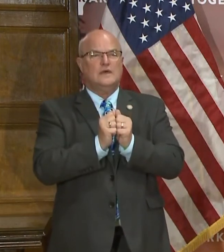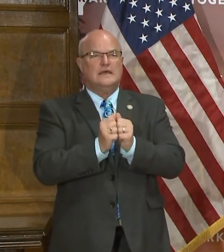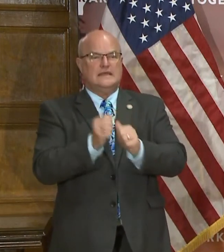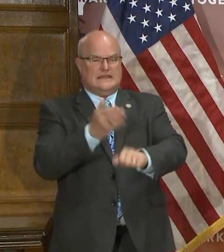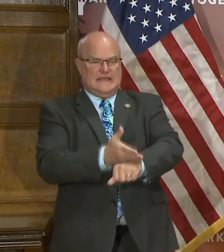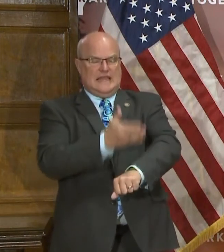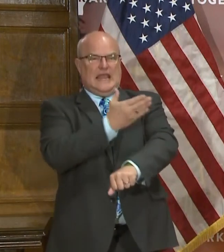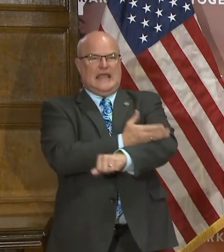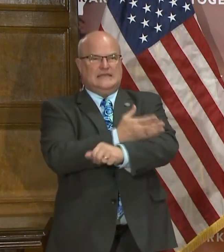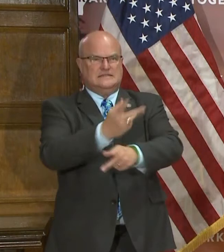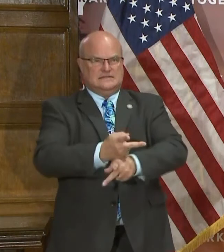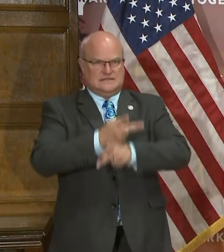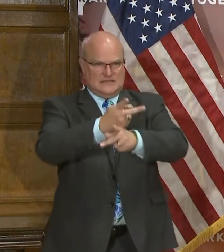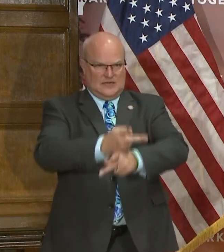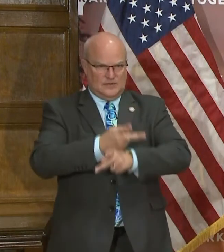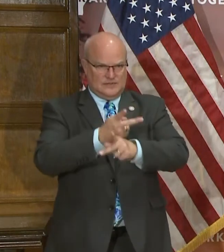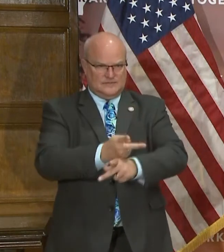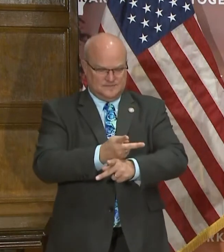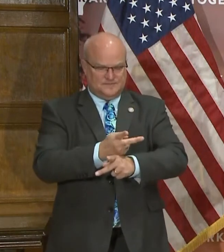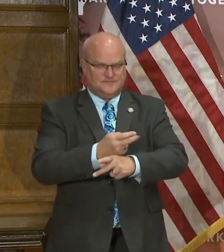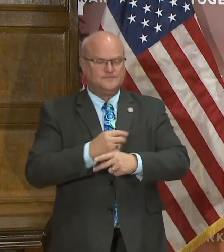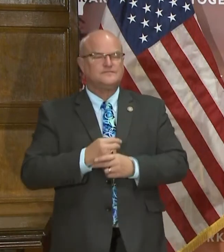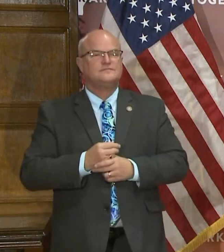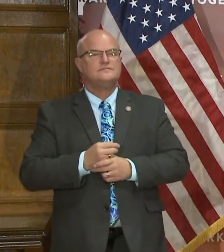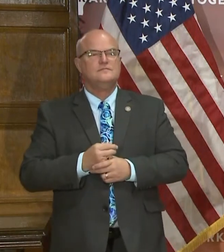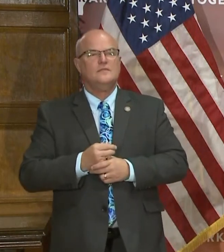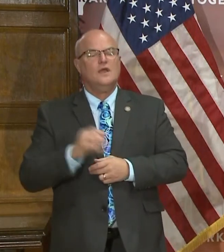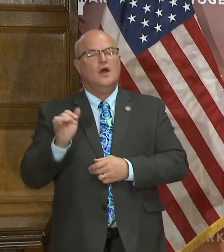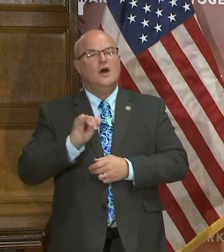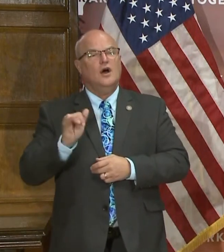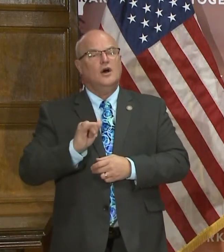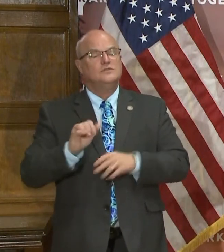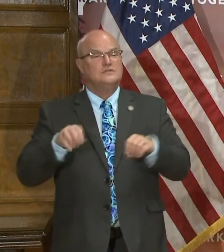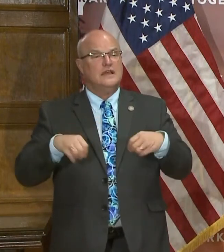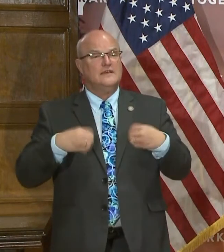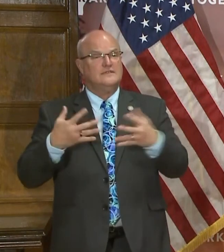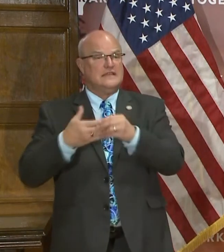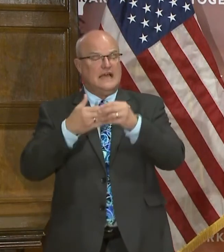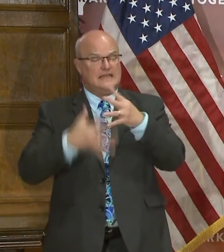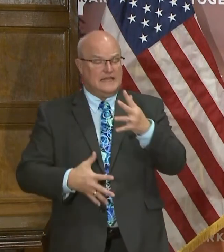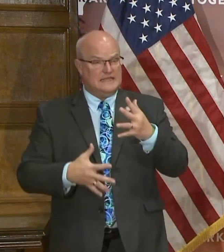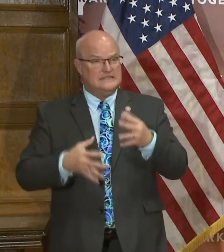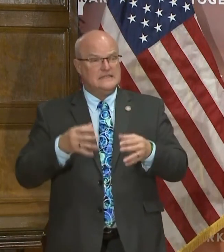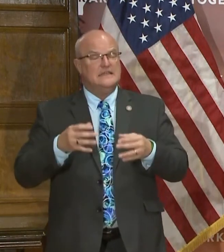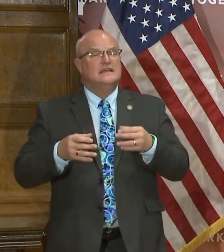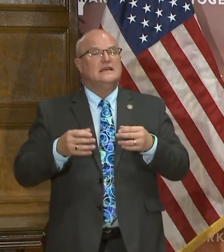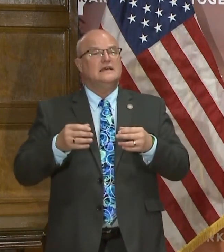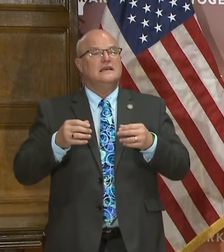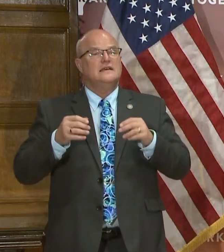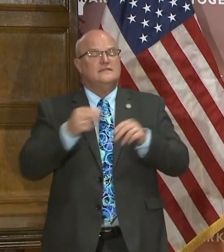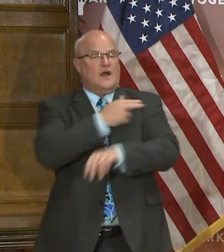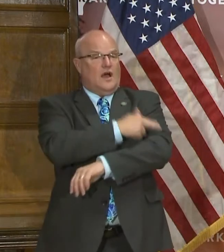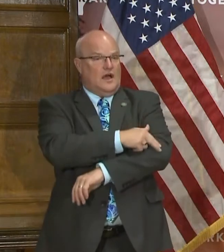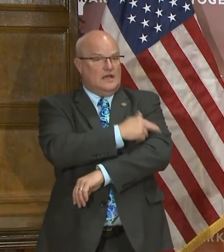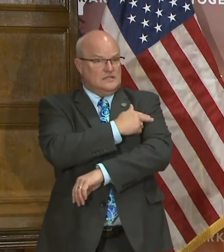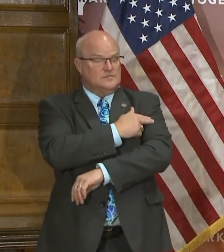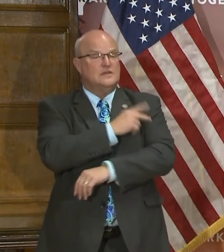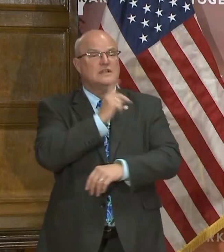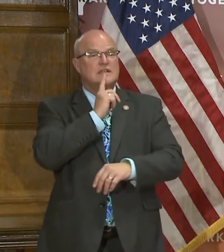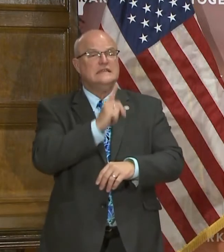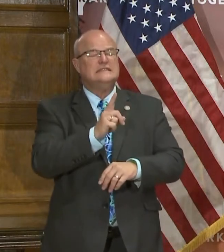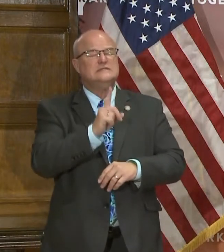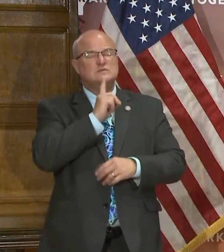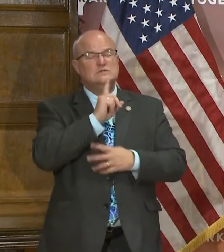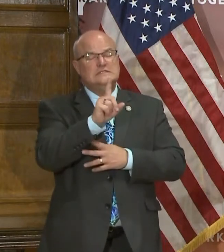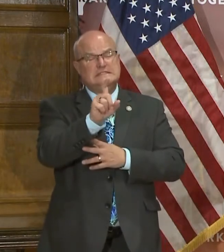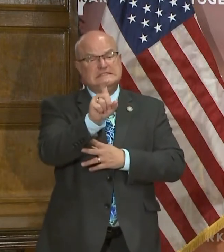enhanced precautions. In addition, we provide guidelines in the instance in which a hospital is in